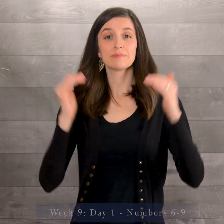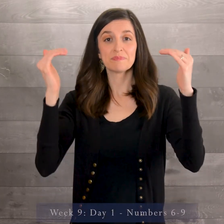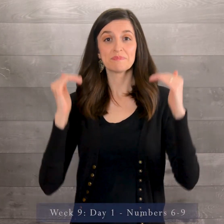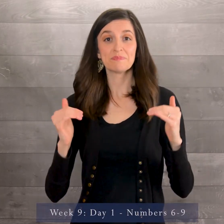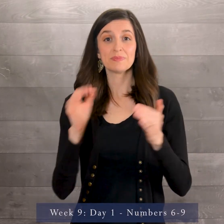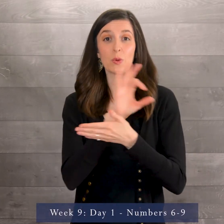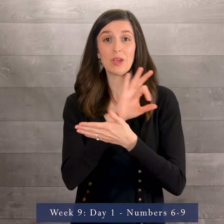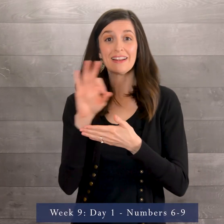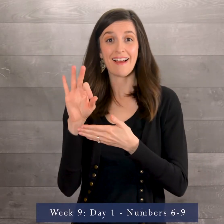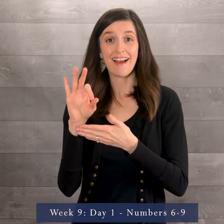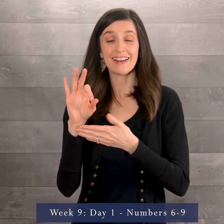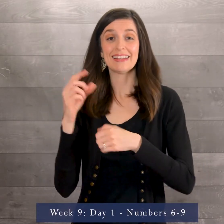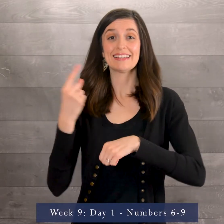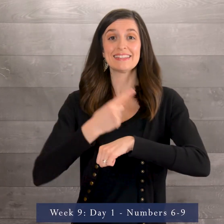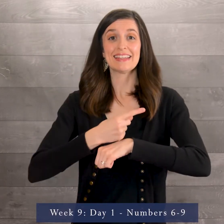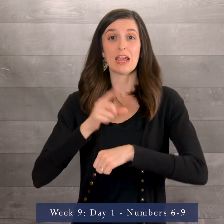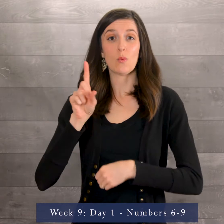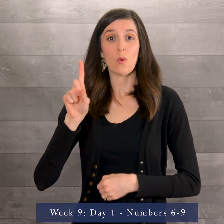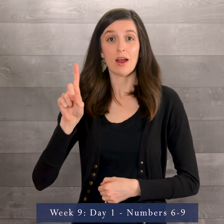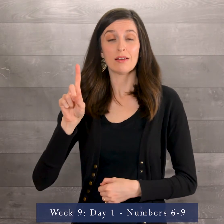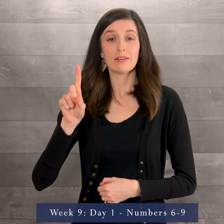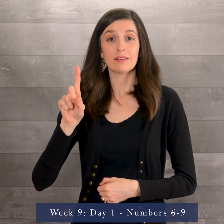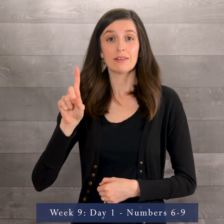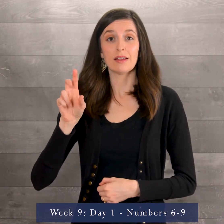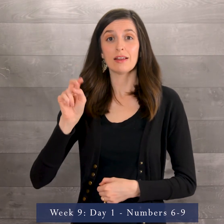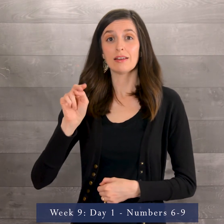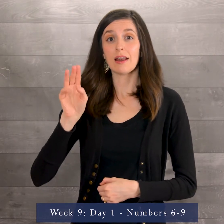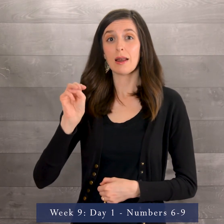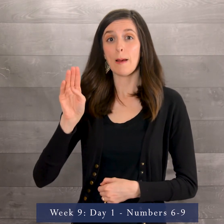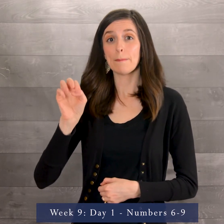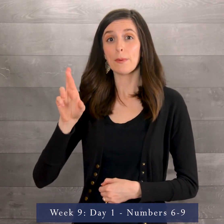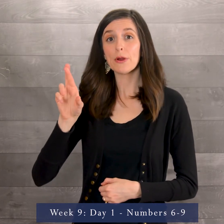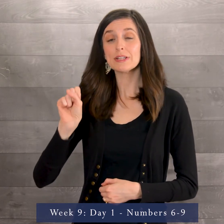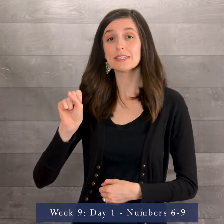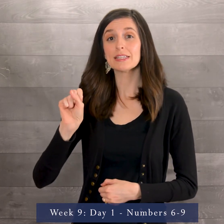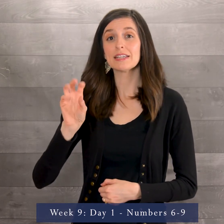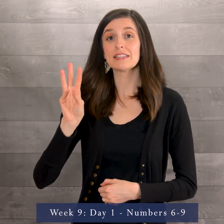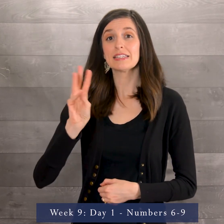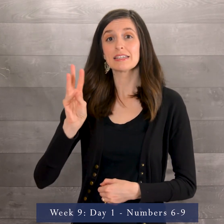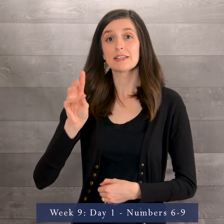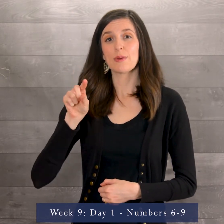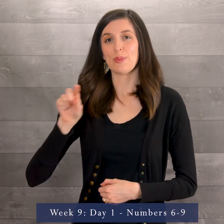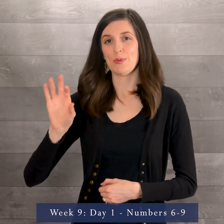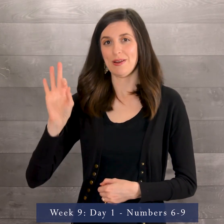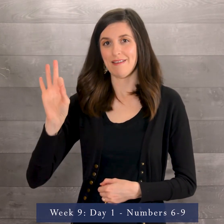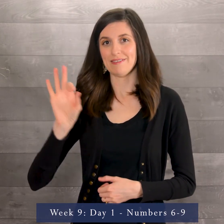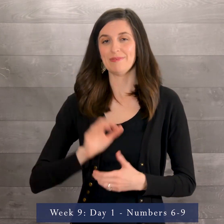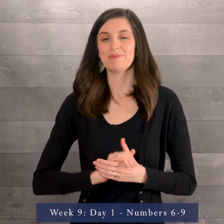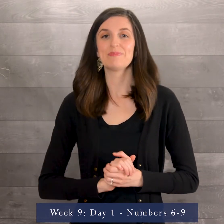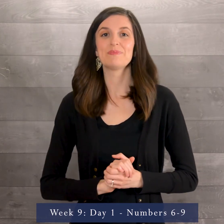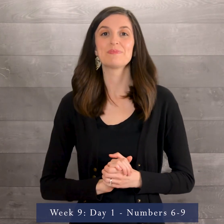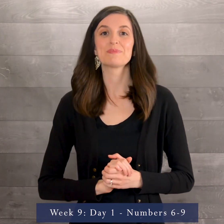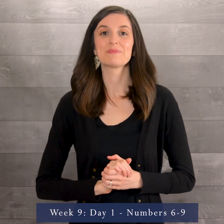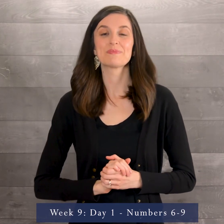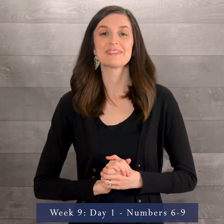Week 9, Day 1, Numbers 6-9